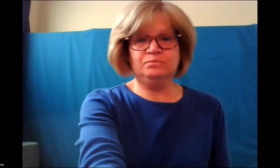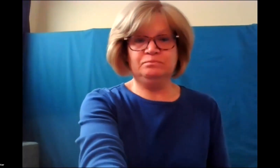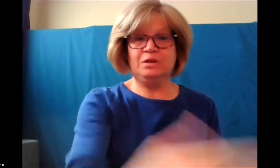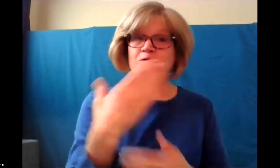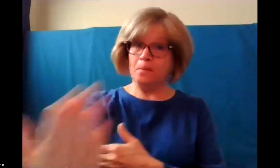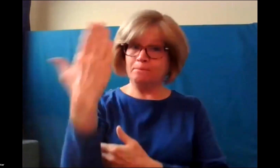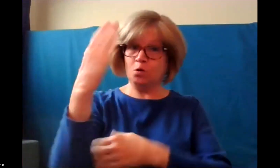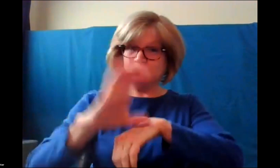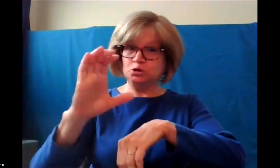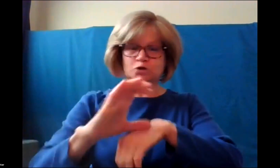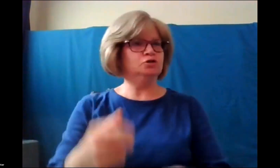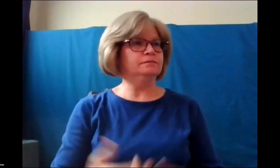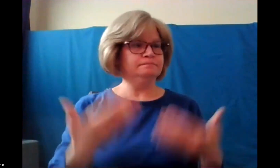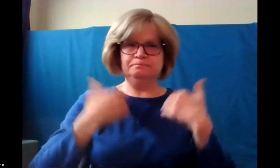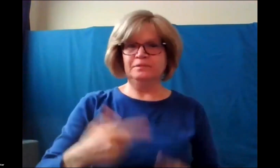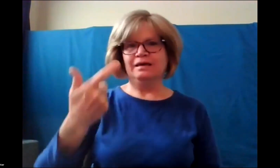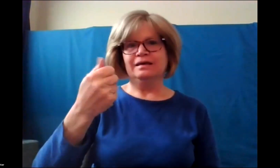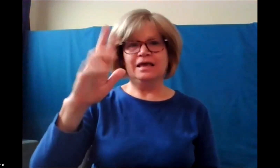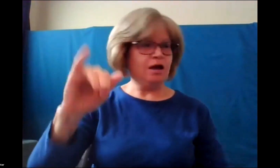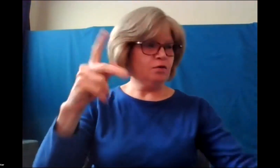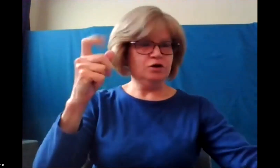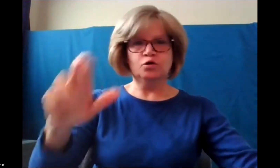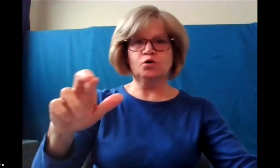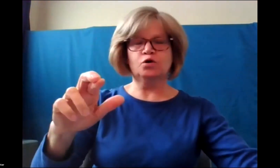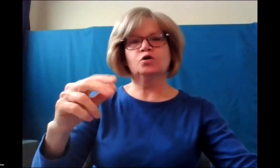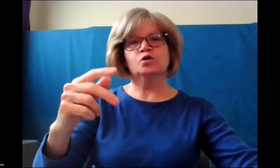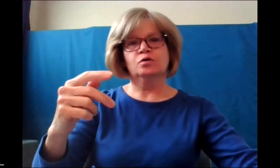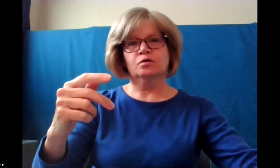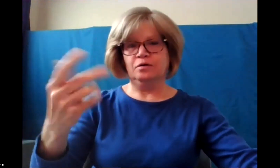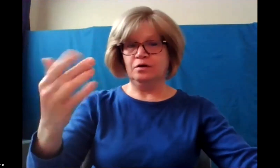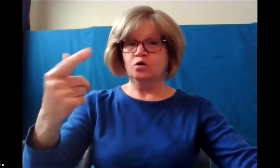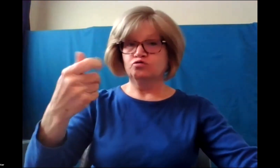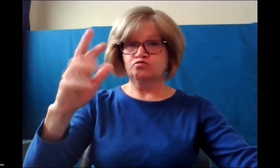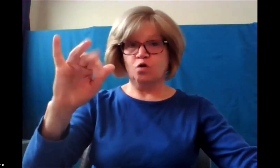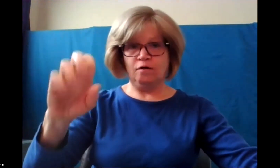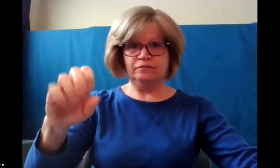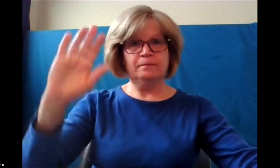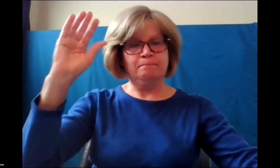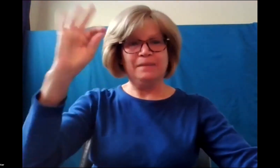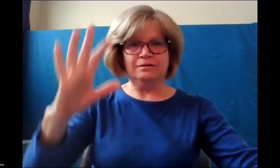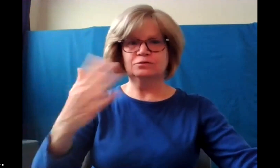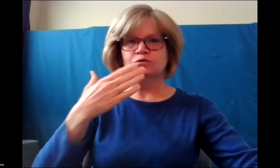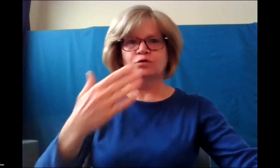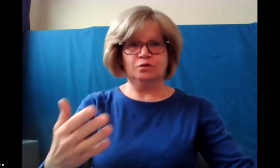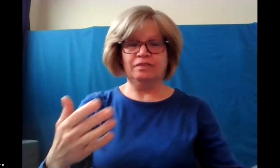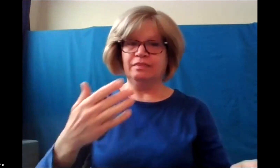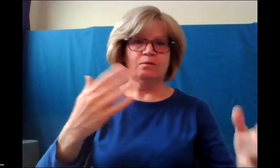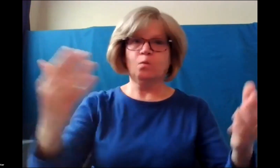Good morning, Kurt. Good morning. I'm Gary Knerr, Groves Pastor. Welcome to worship on this second Sunday of Advent. Thank